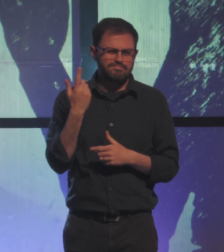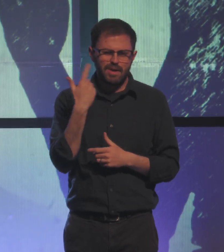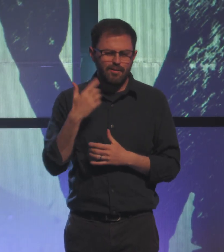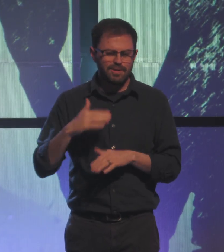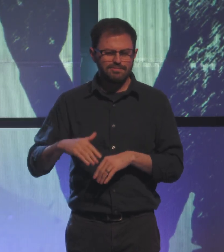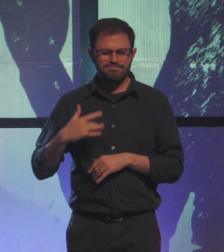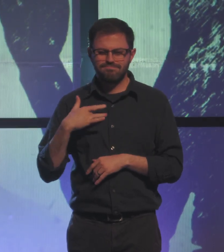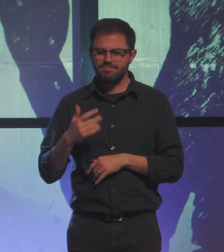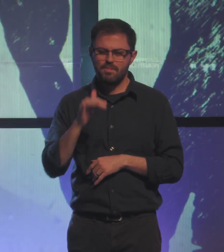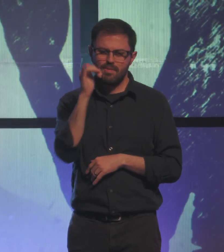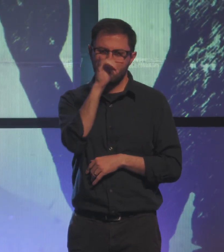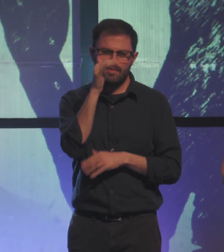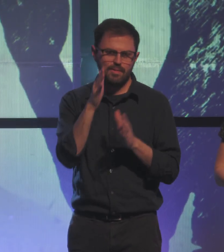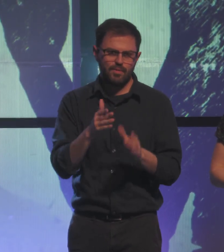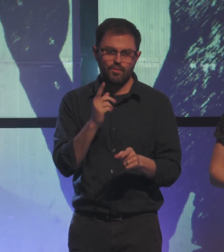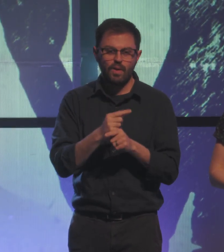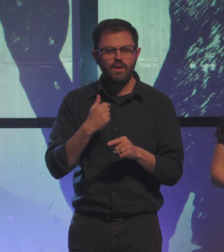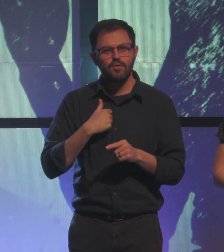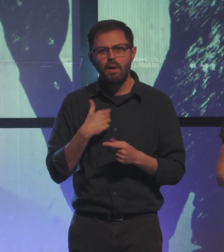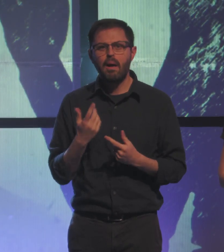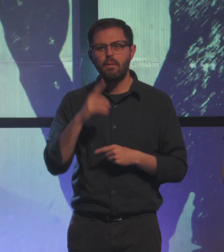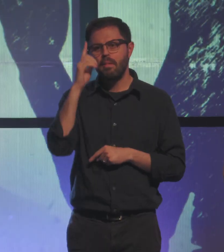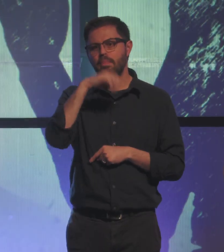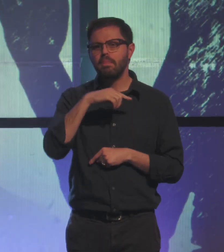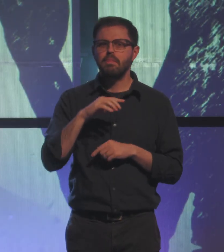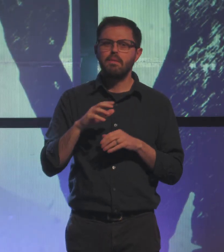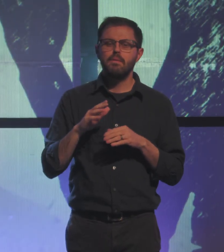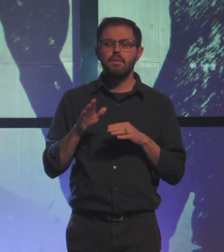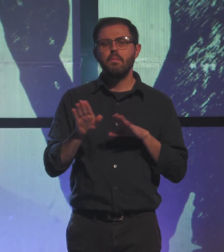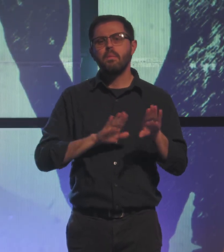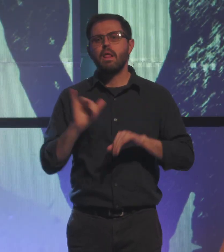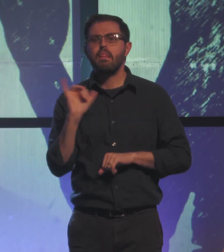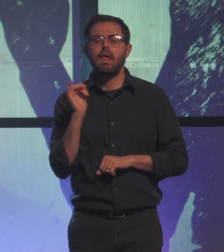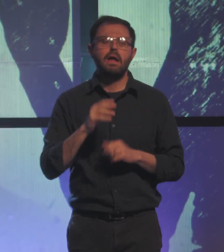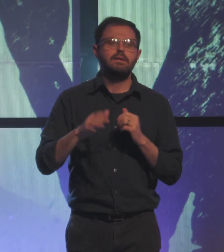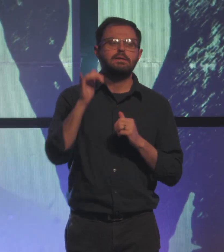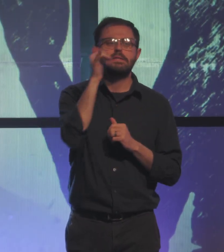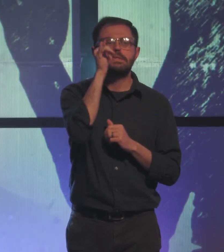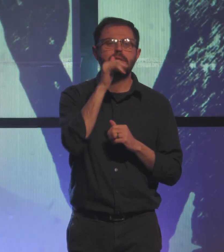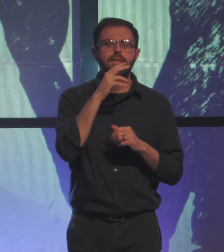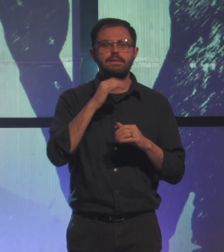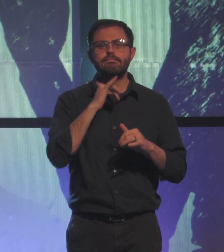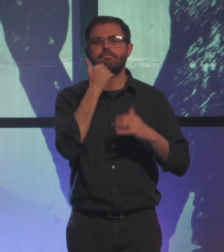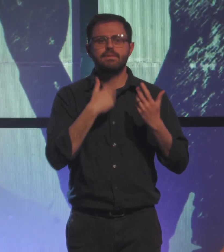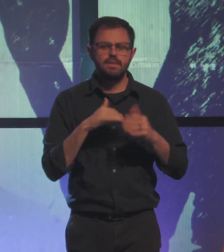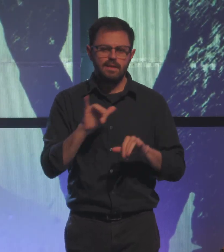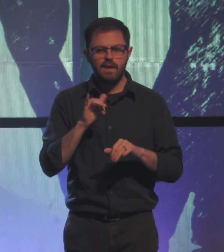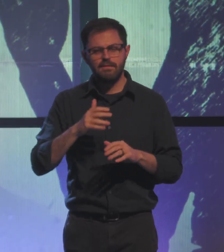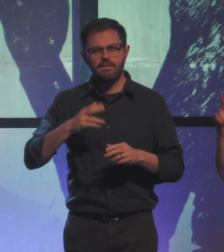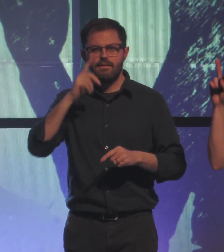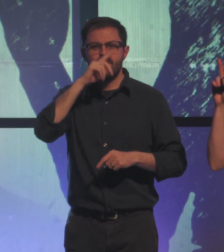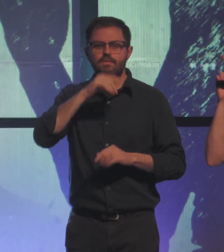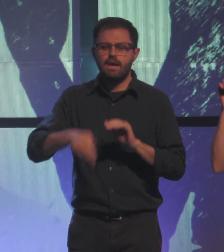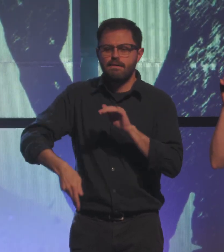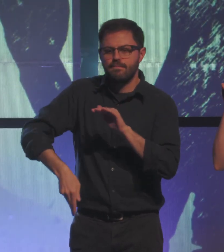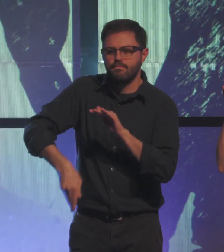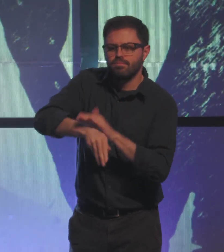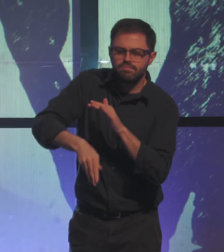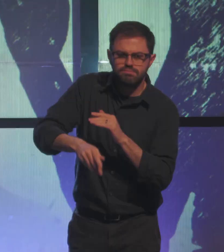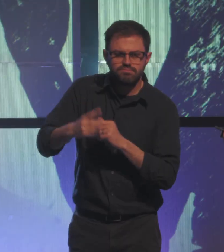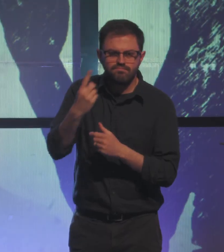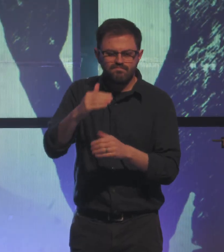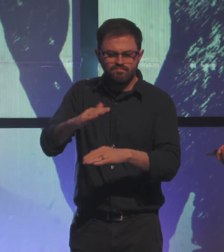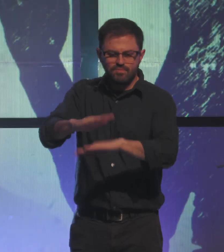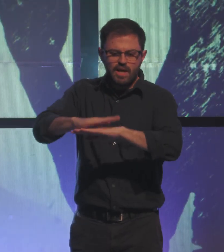am, I would pretend to do funny, silly things. Like I would kick my shin on something, oh, or I would just like happen to run